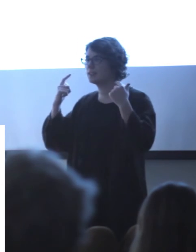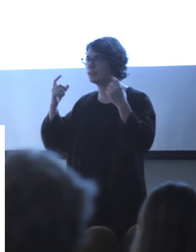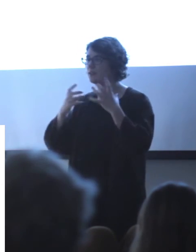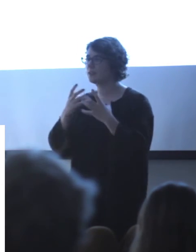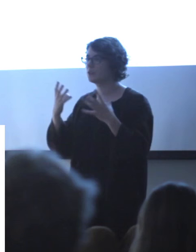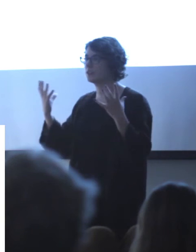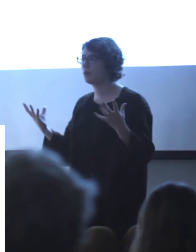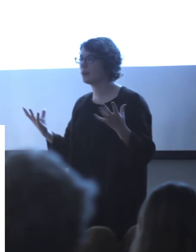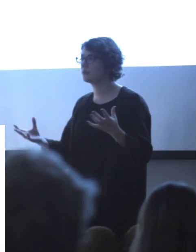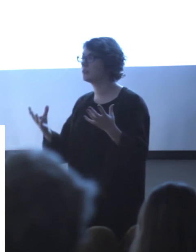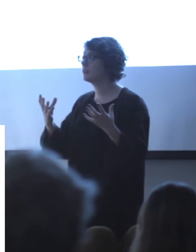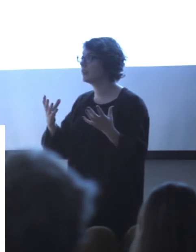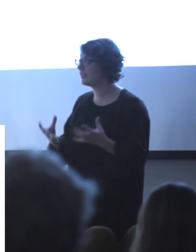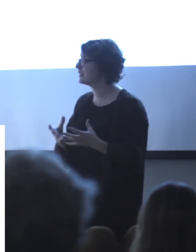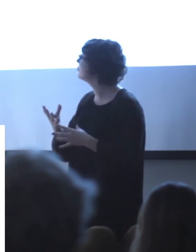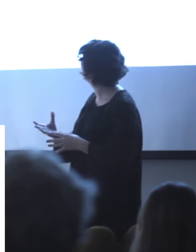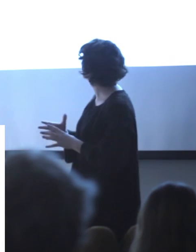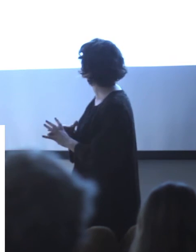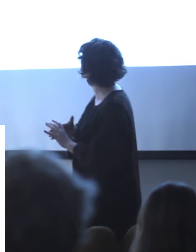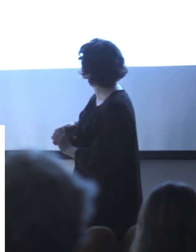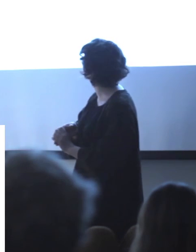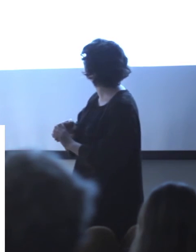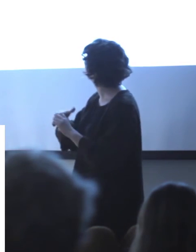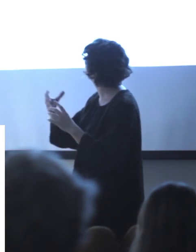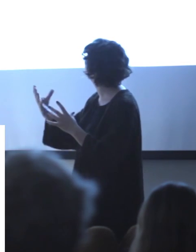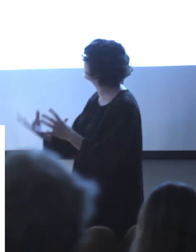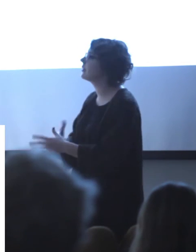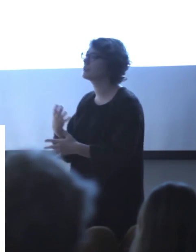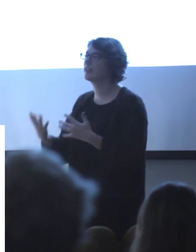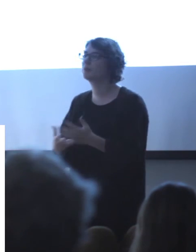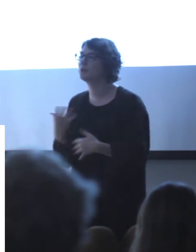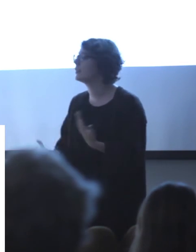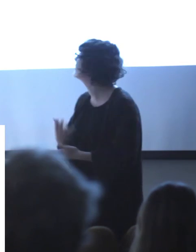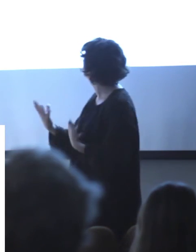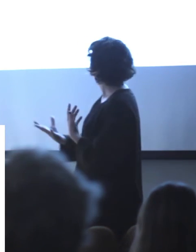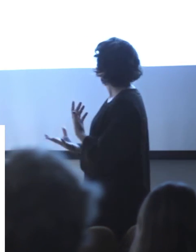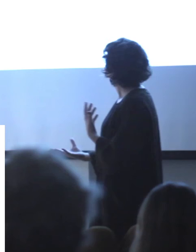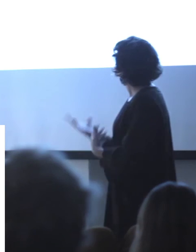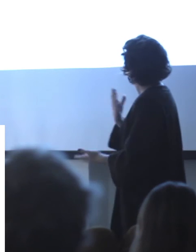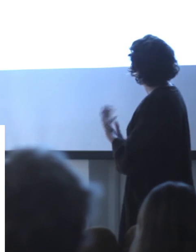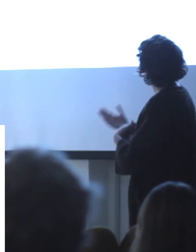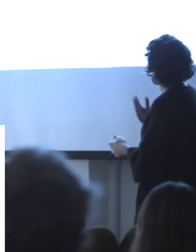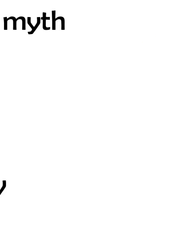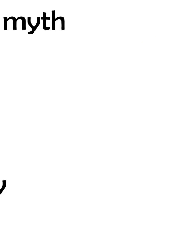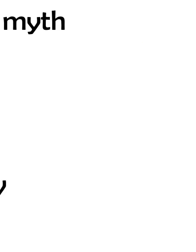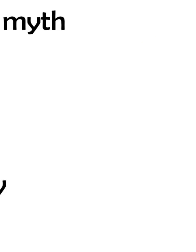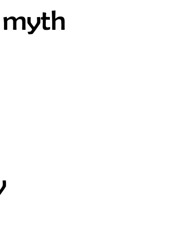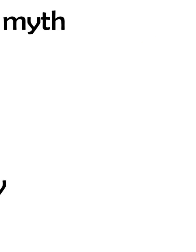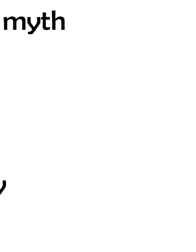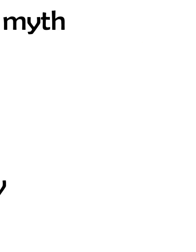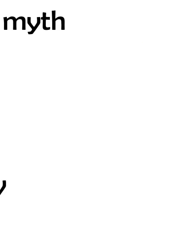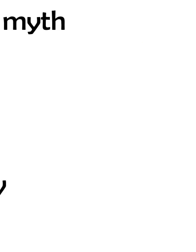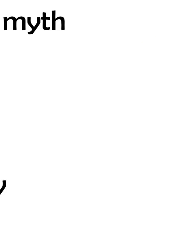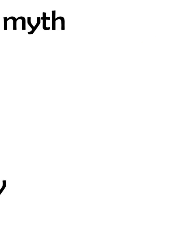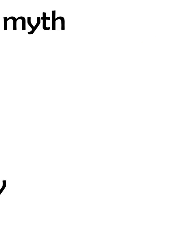hard to isolate conversations in crimes. And that's important, so sign language can help you with that. Baby signs